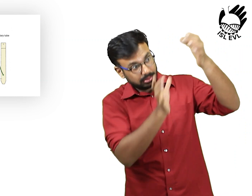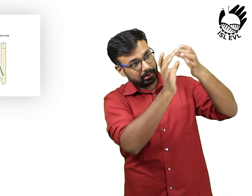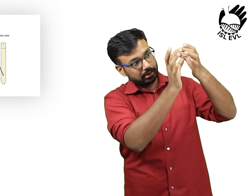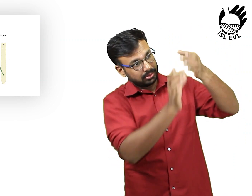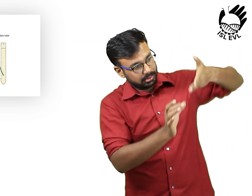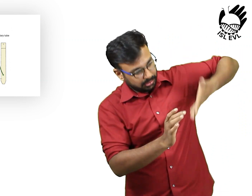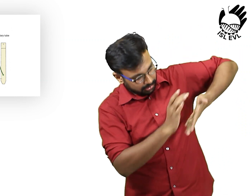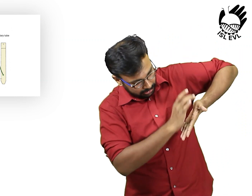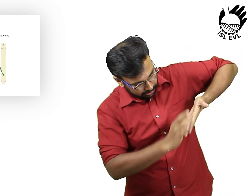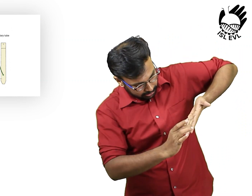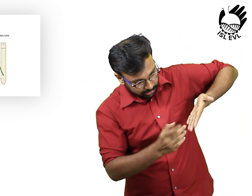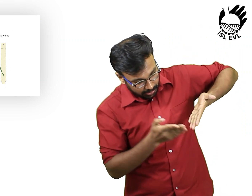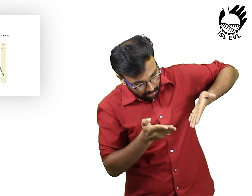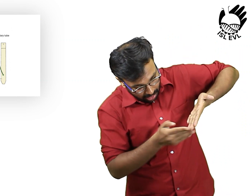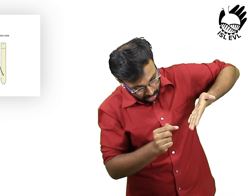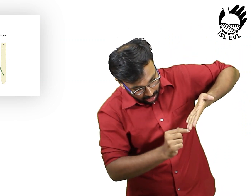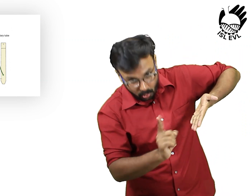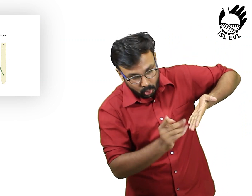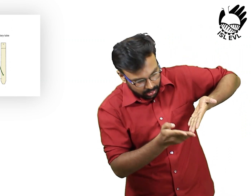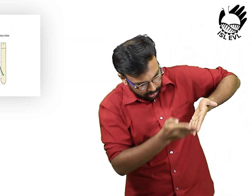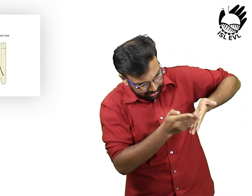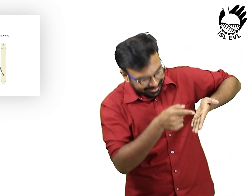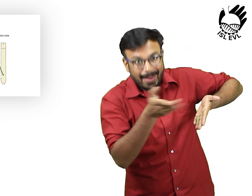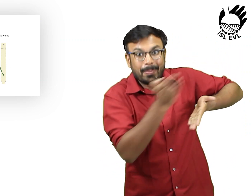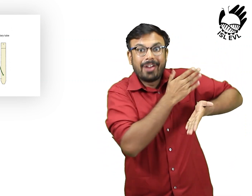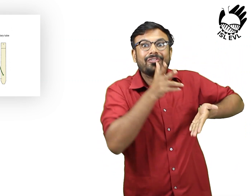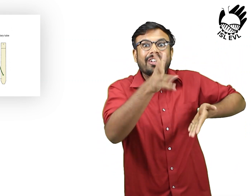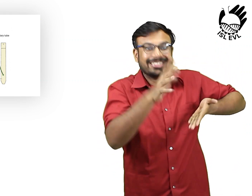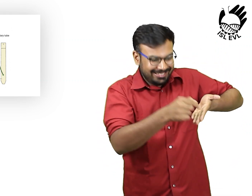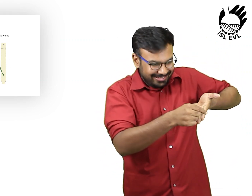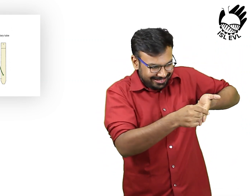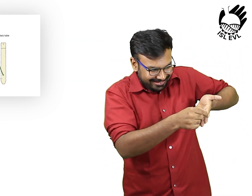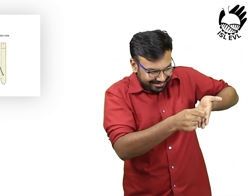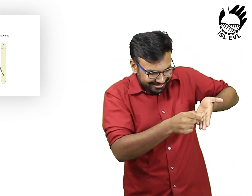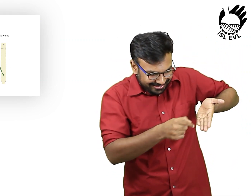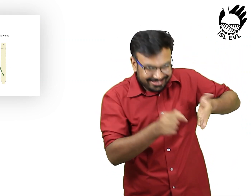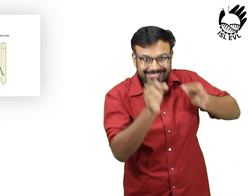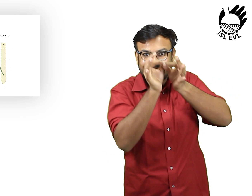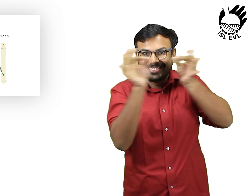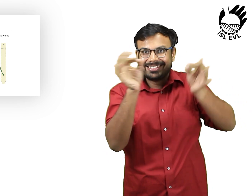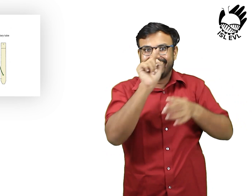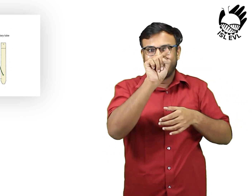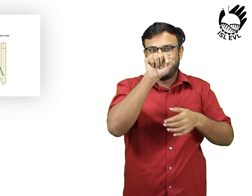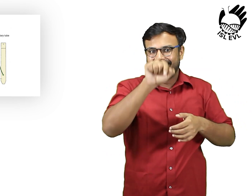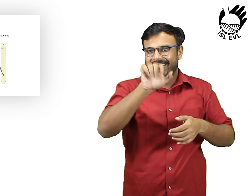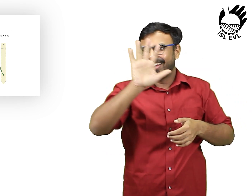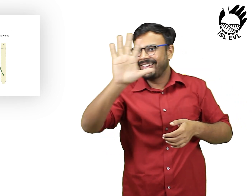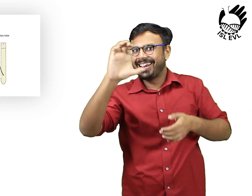Make sure that the ink spot is not touching the edge of the paper.